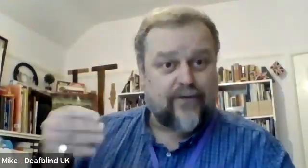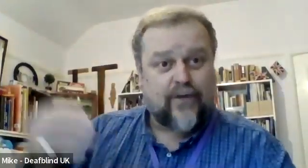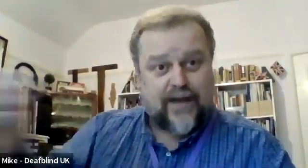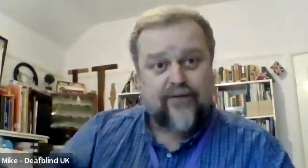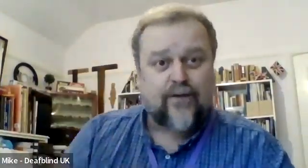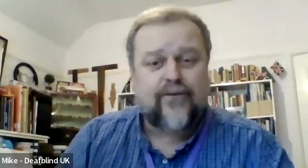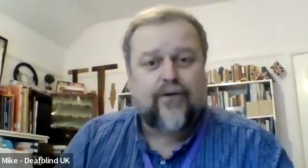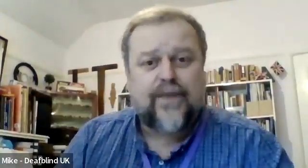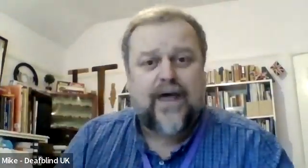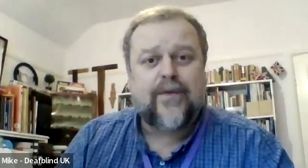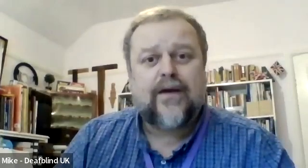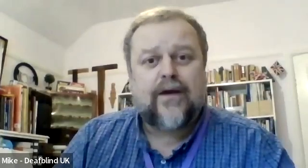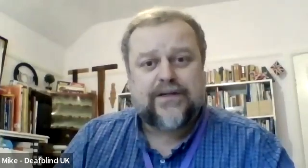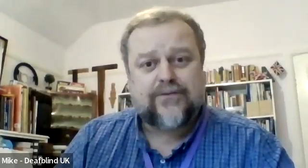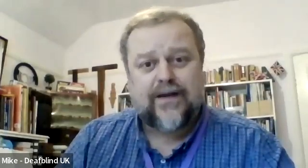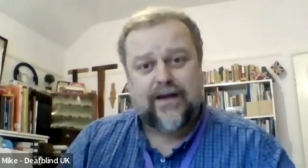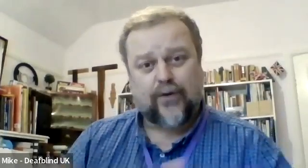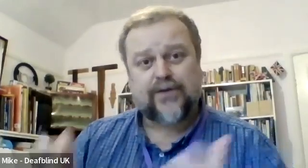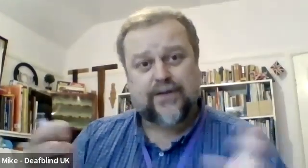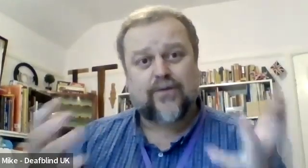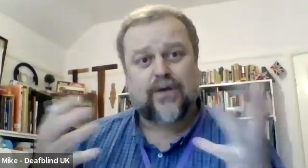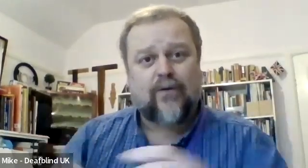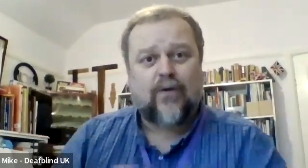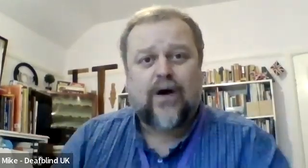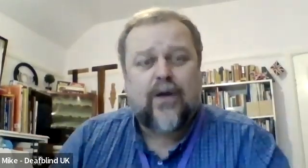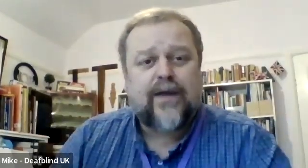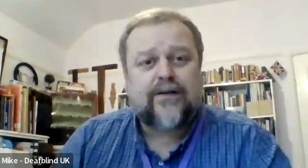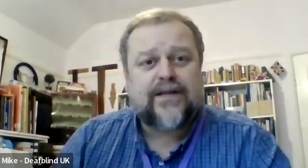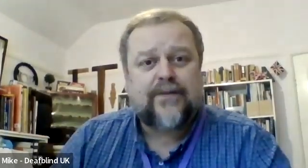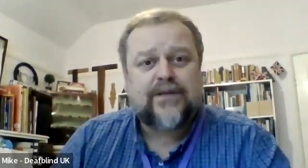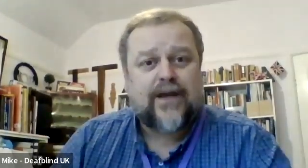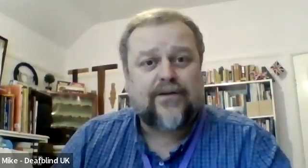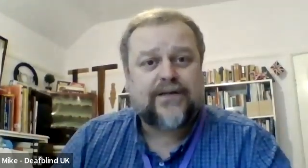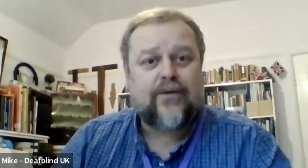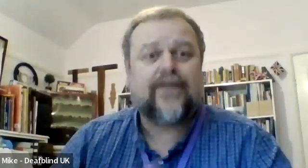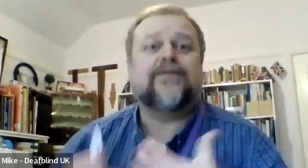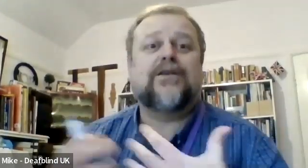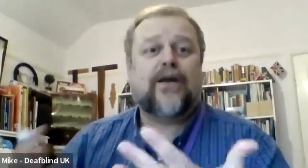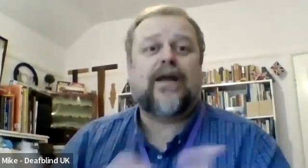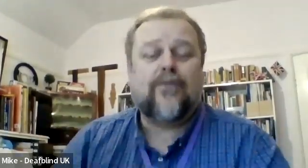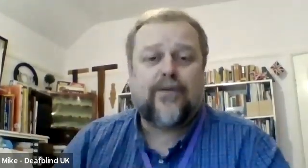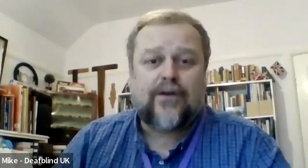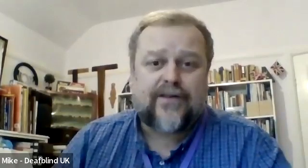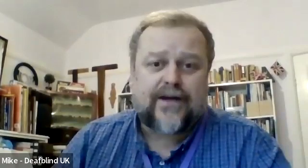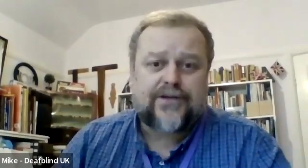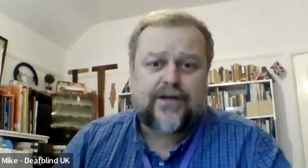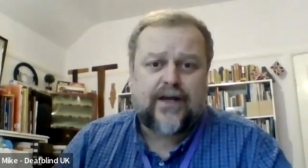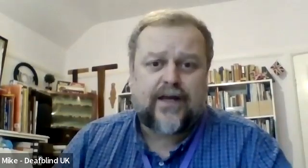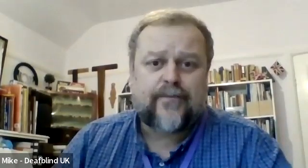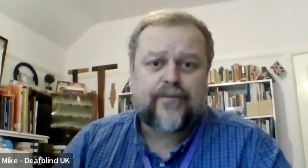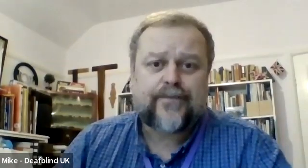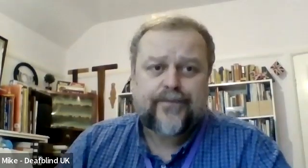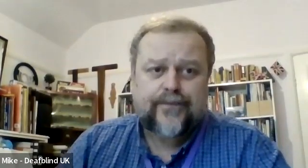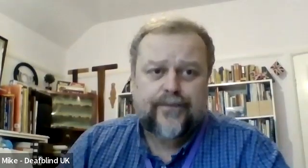to come from within, from them, which is really important, and why we appeal to them to make contact with us so we can help them along that